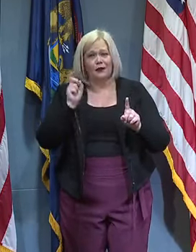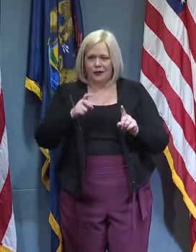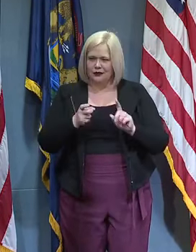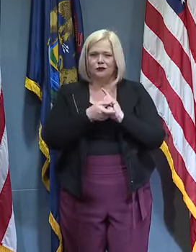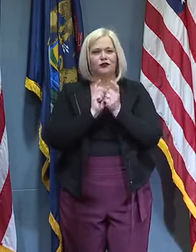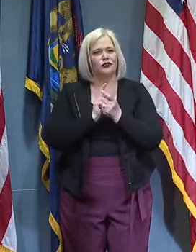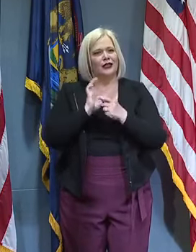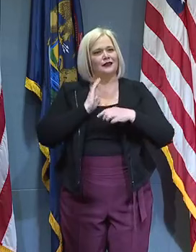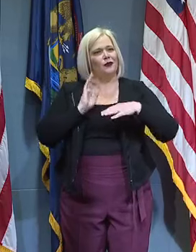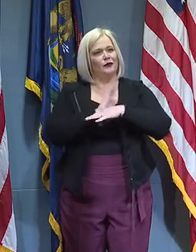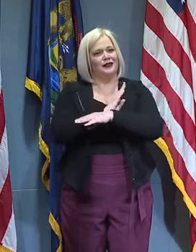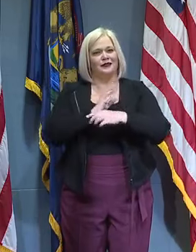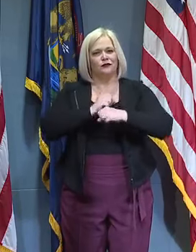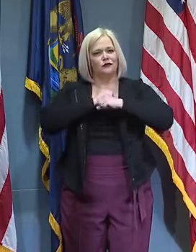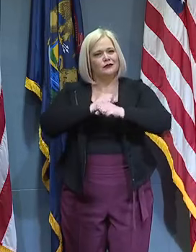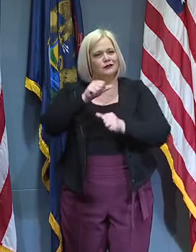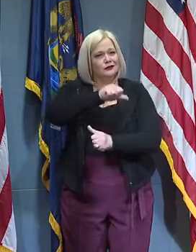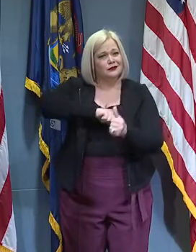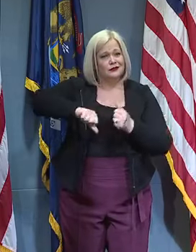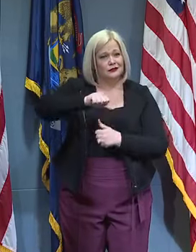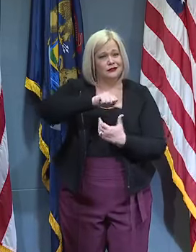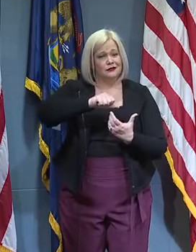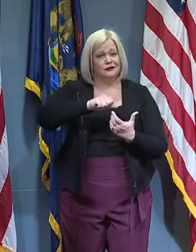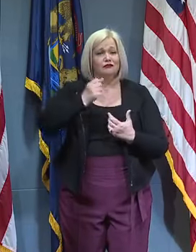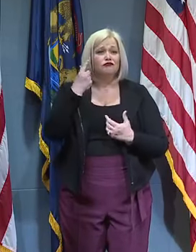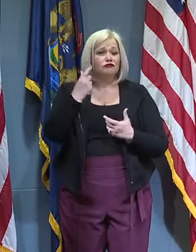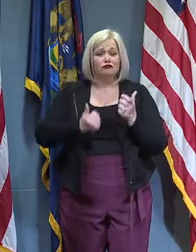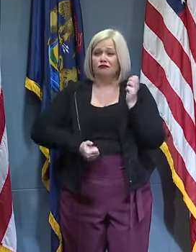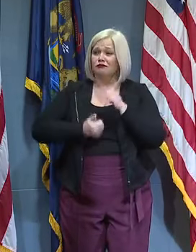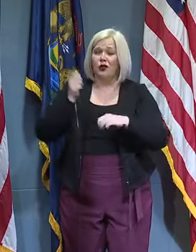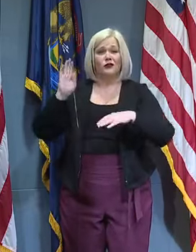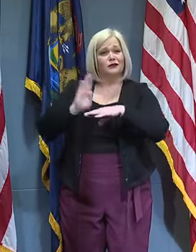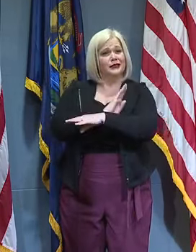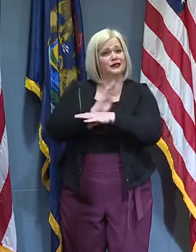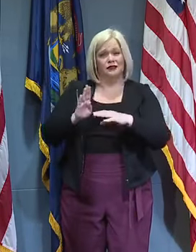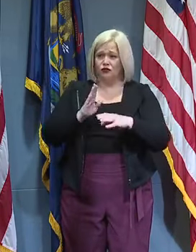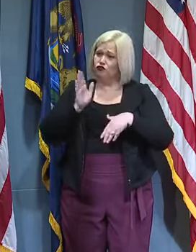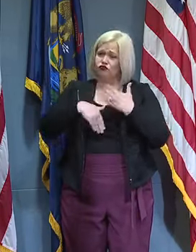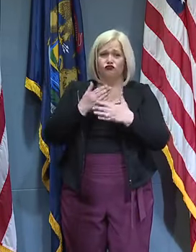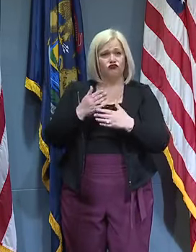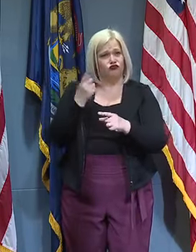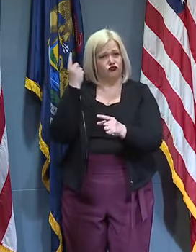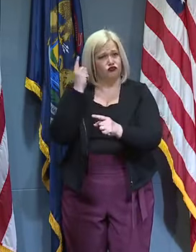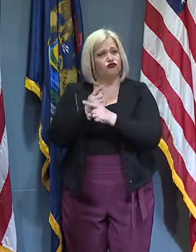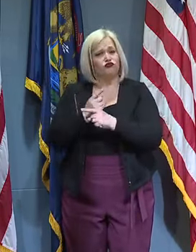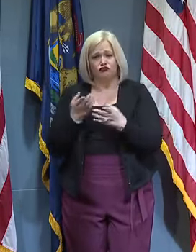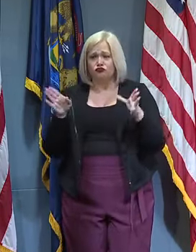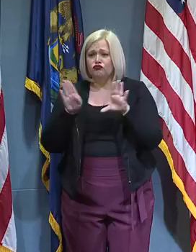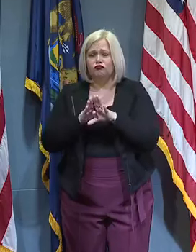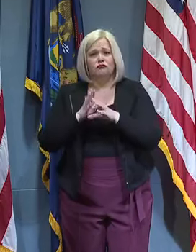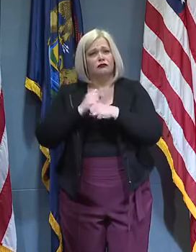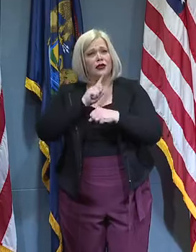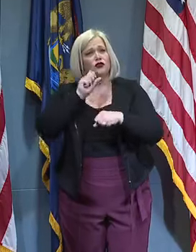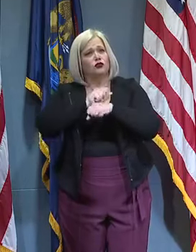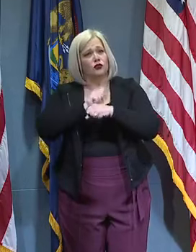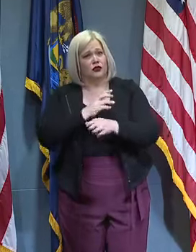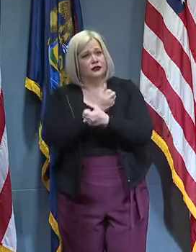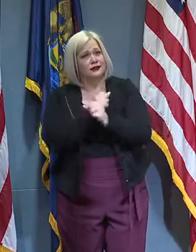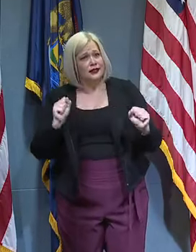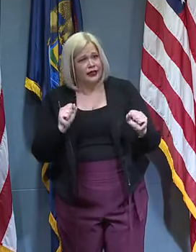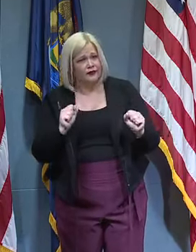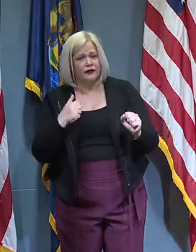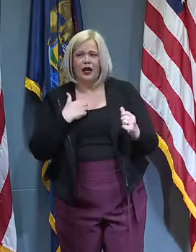individuals across the state, the vast majority of businesses have done the right thing by protecting their workers, and I'm grateful for